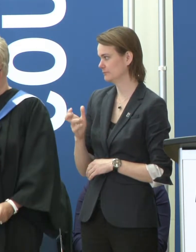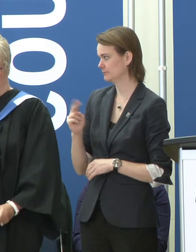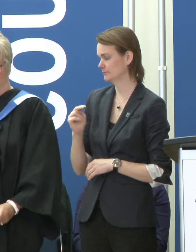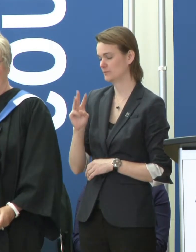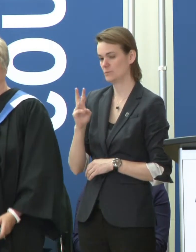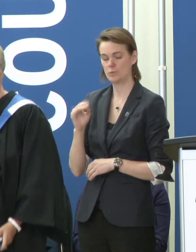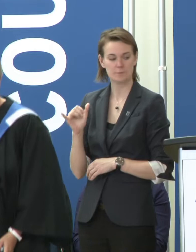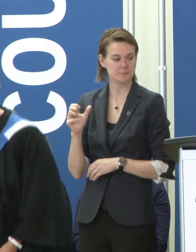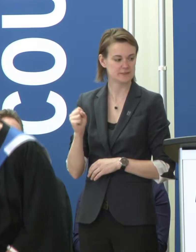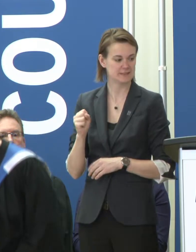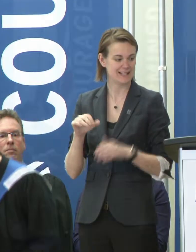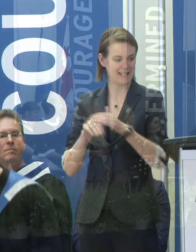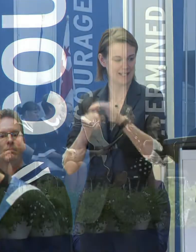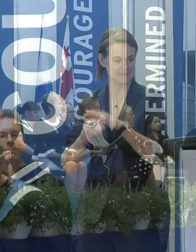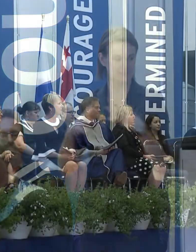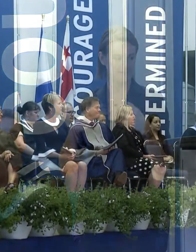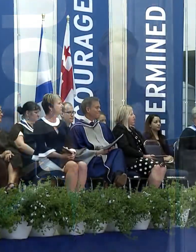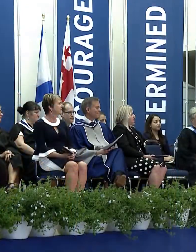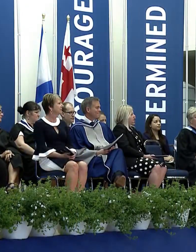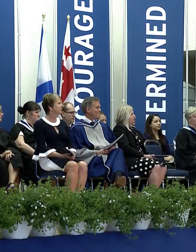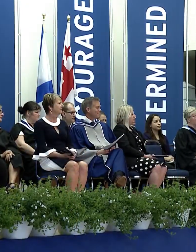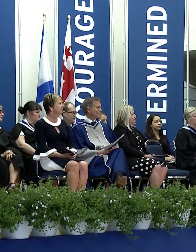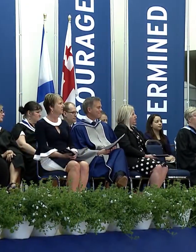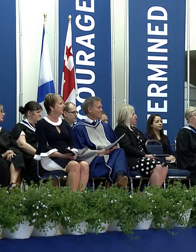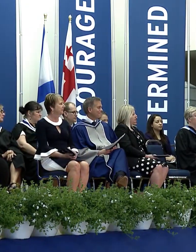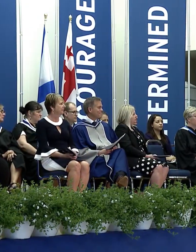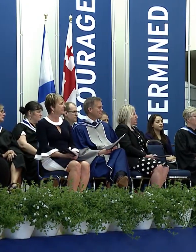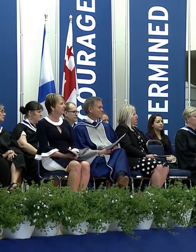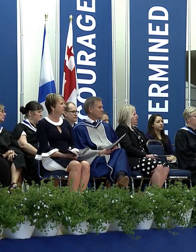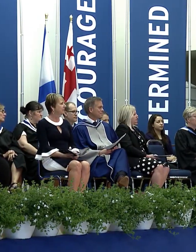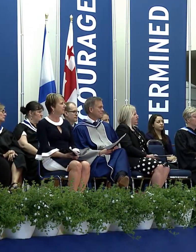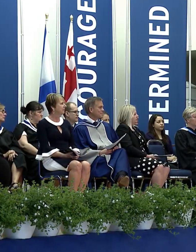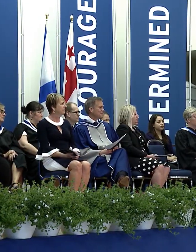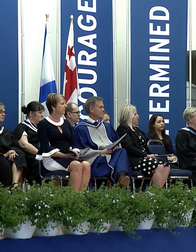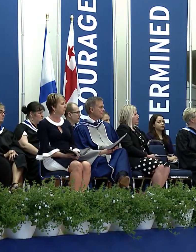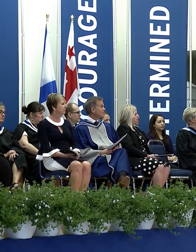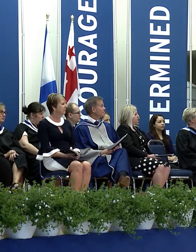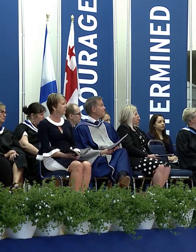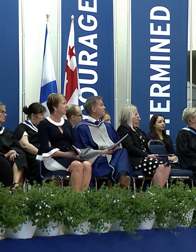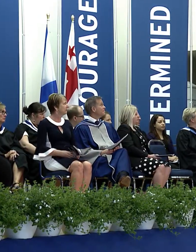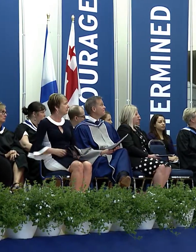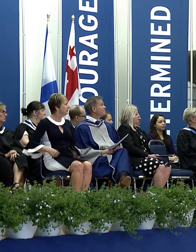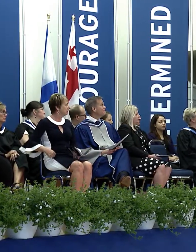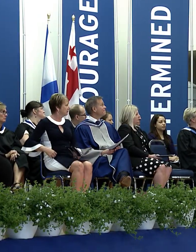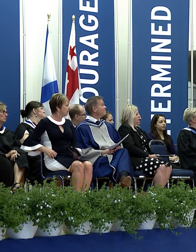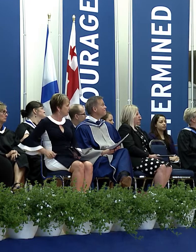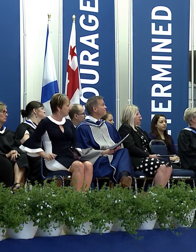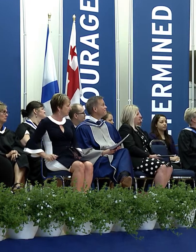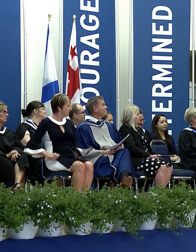Chair, Access, Health and Human Services. Dwayne Dakin.